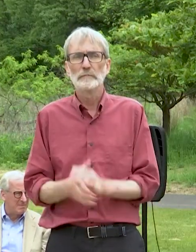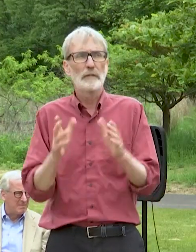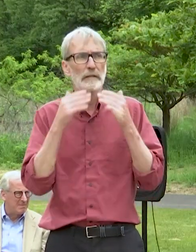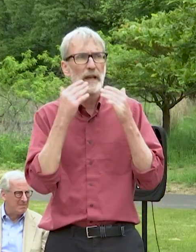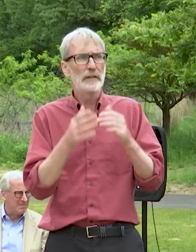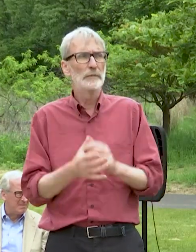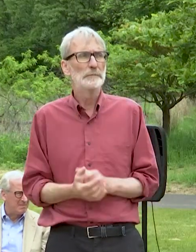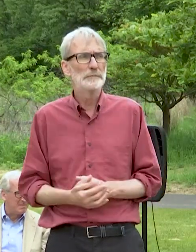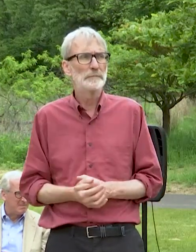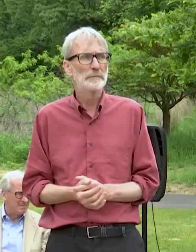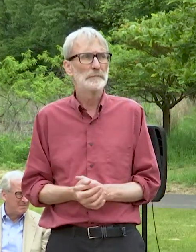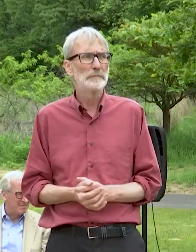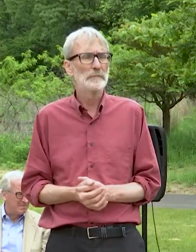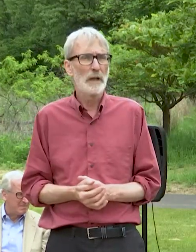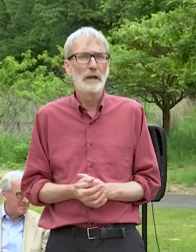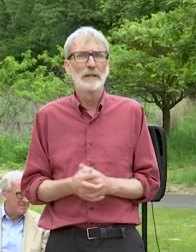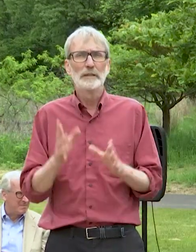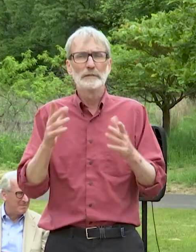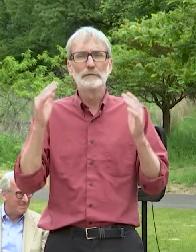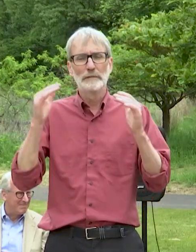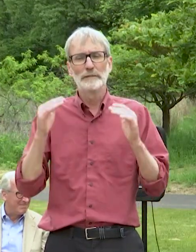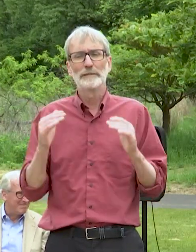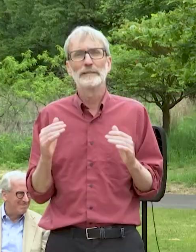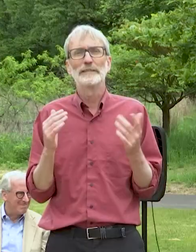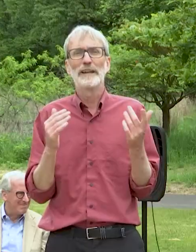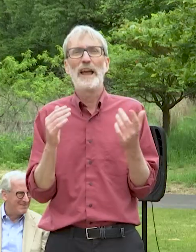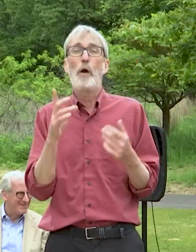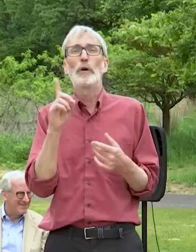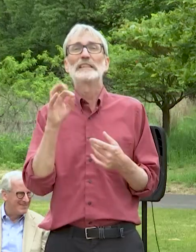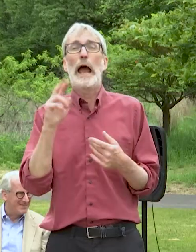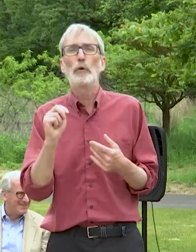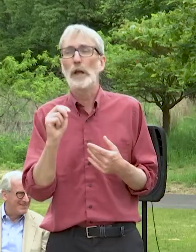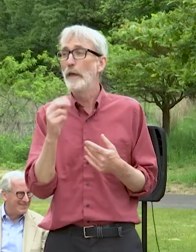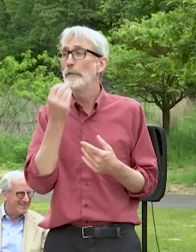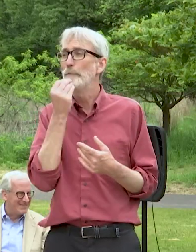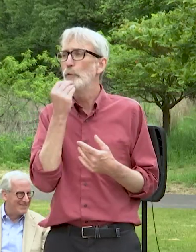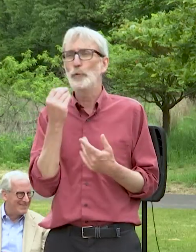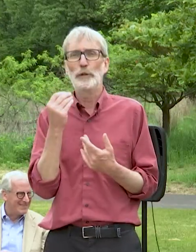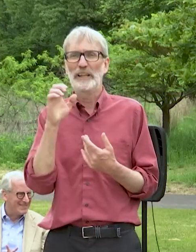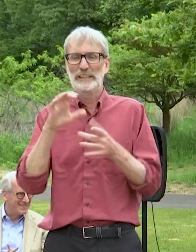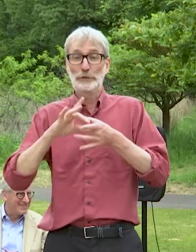Thank you. We're working our way down the food chain for the electeds.